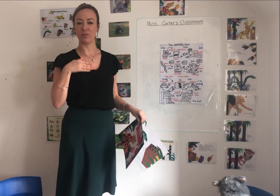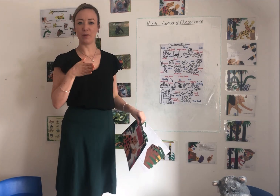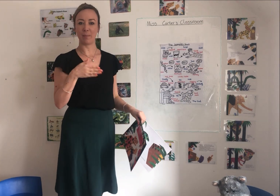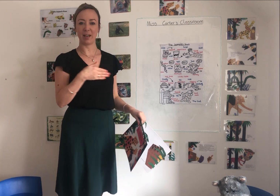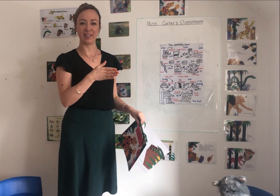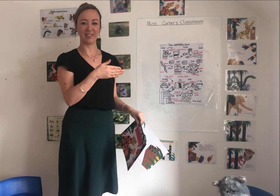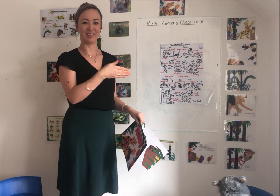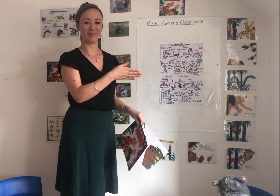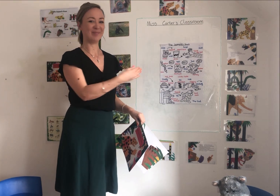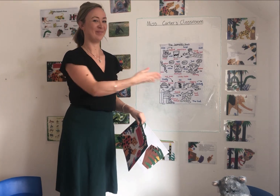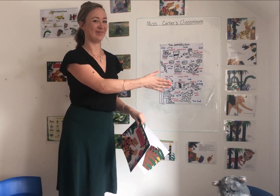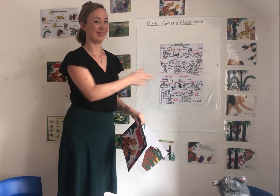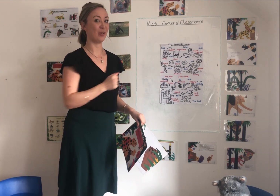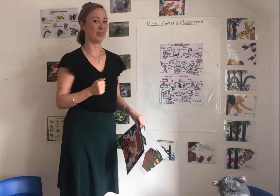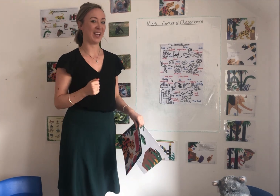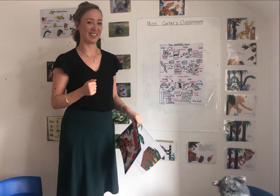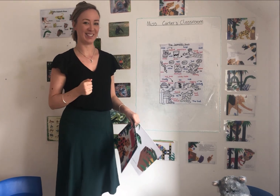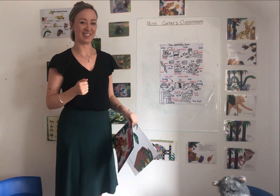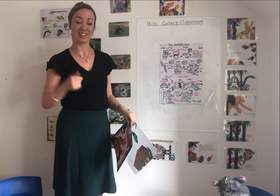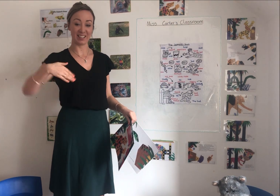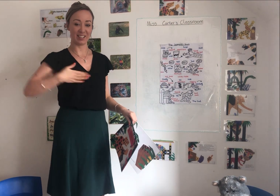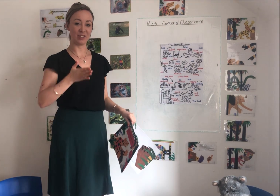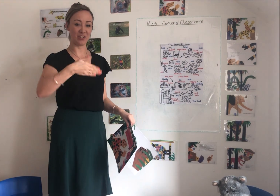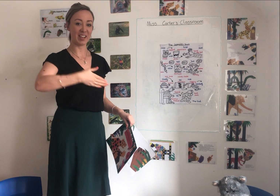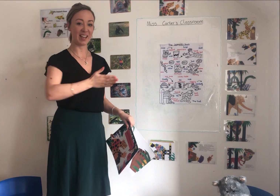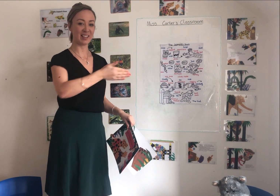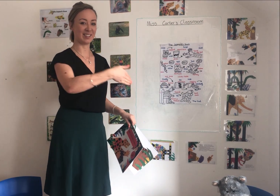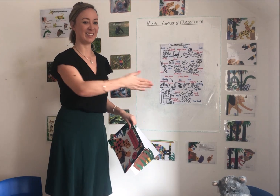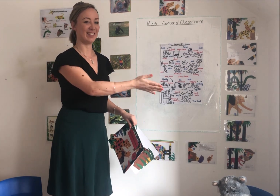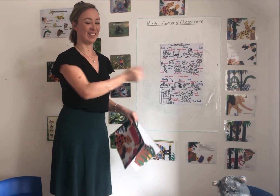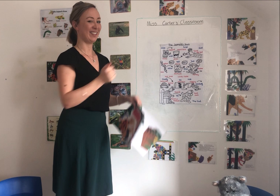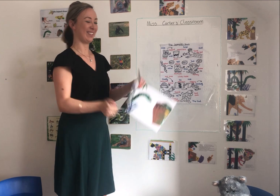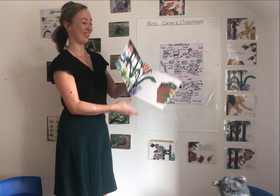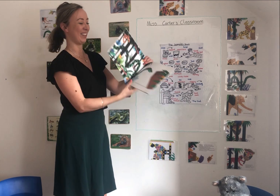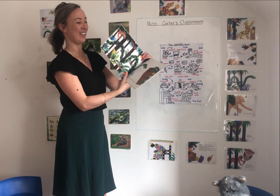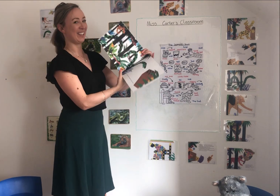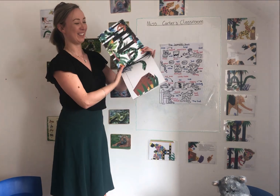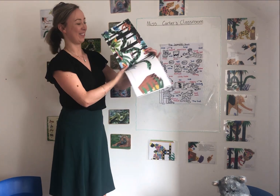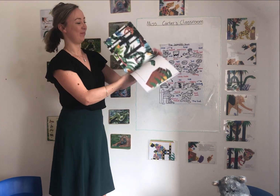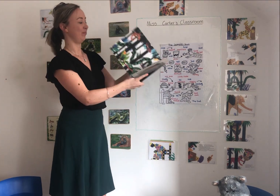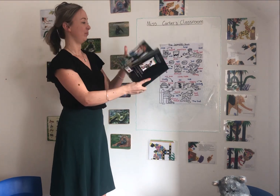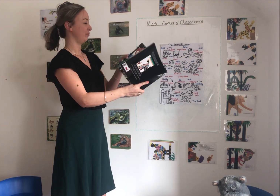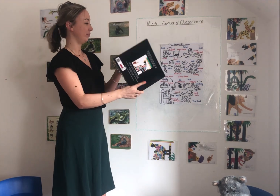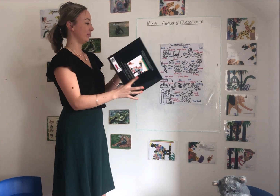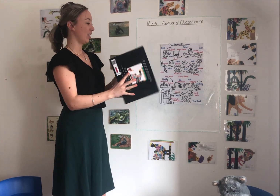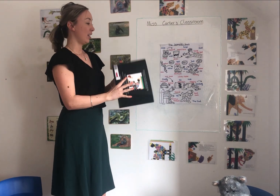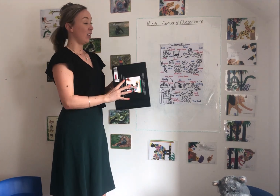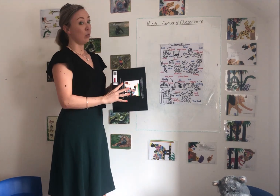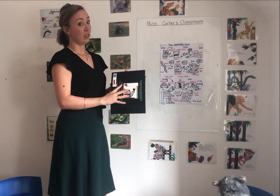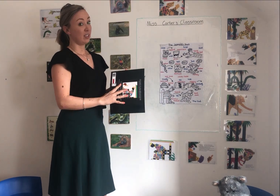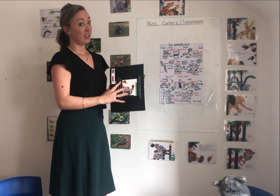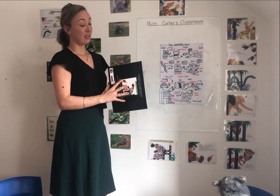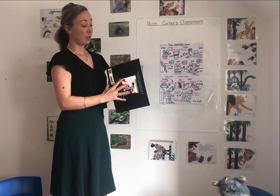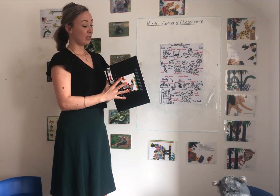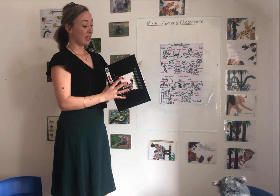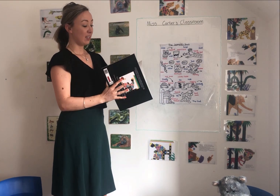for python? Excellent. Can you try that? Very good. What did Acebo say